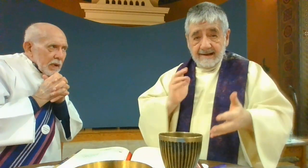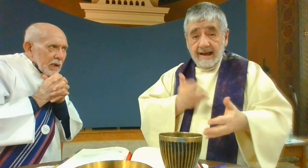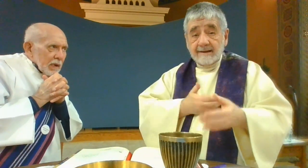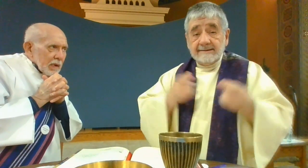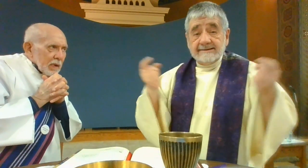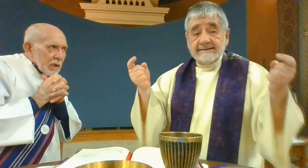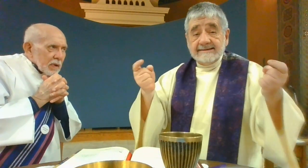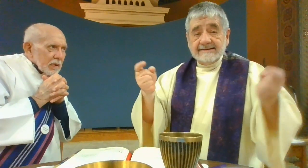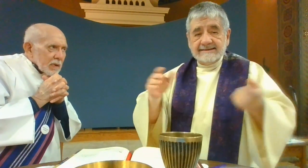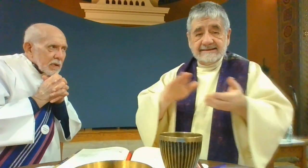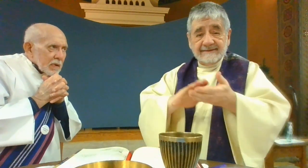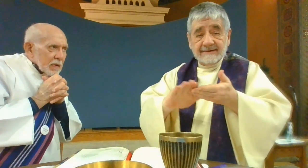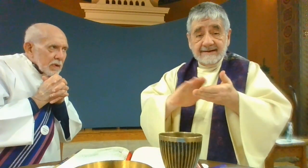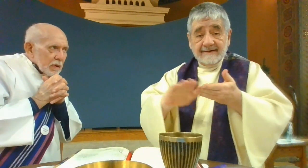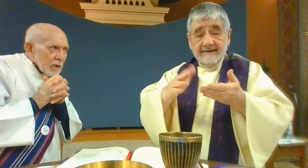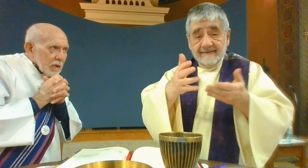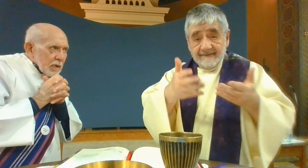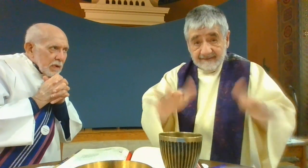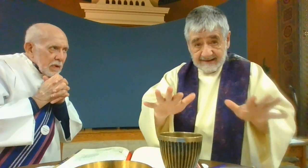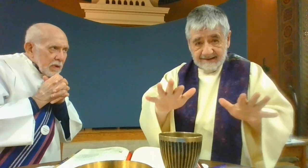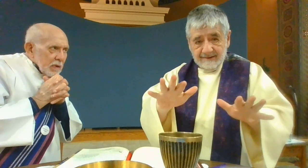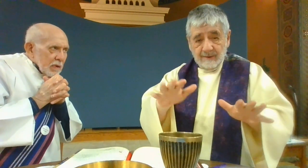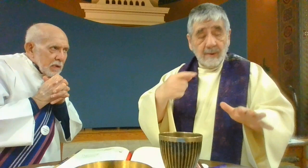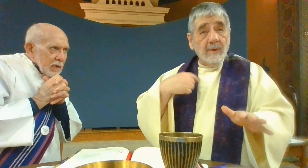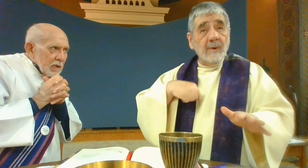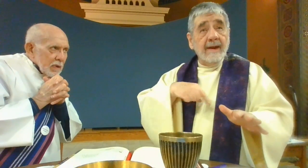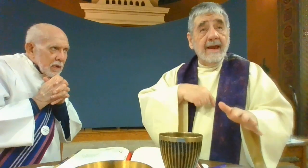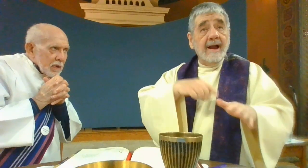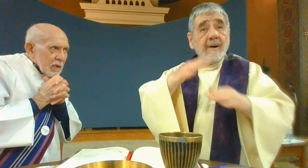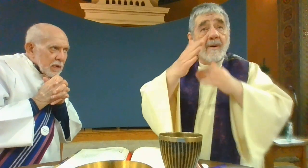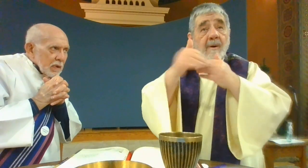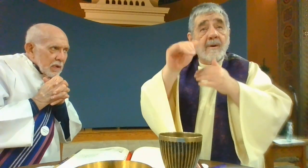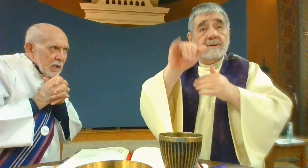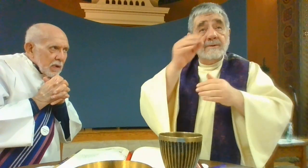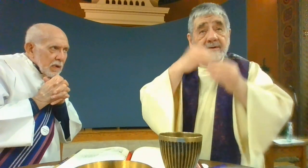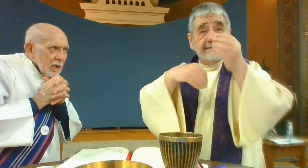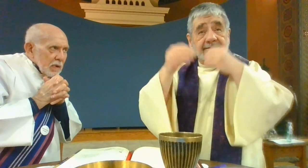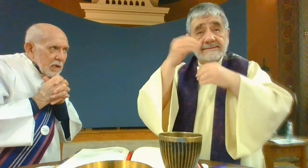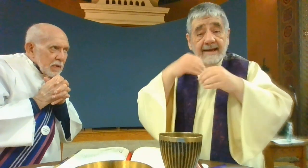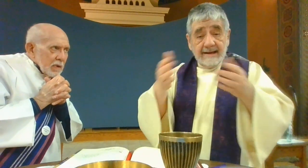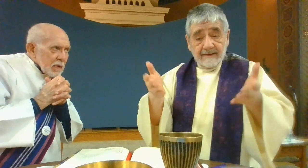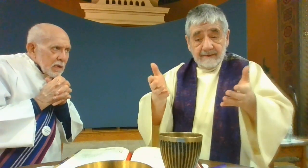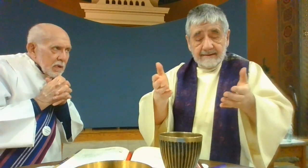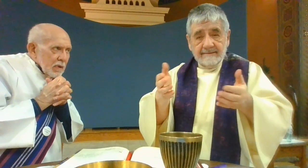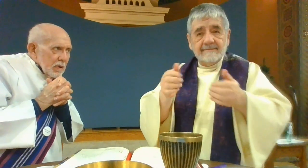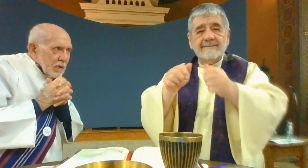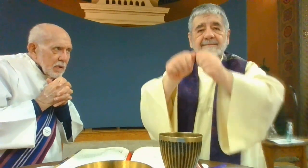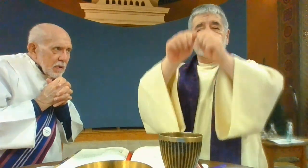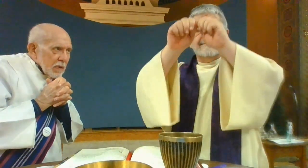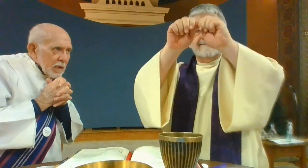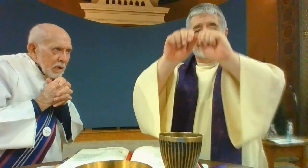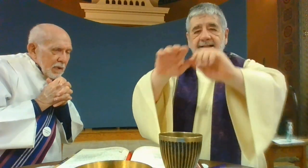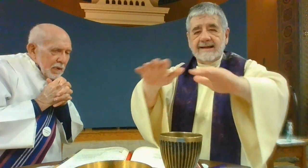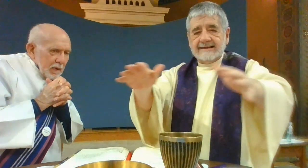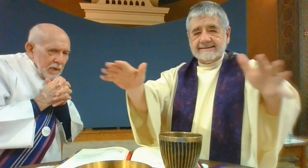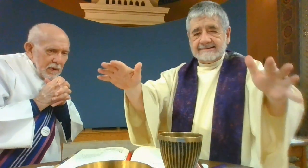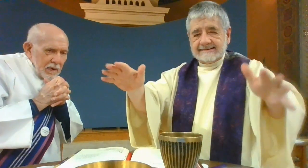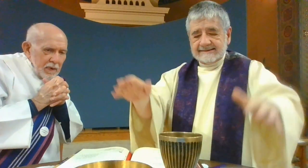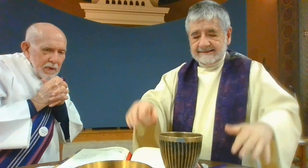behold him who takes away the sins of the world blessed are we who are called to the supper of the